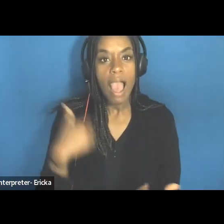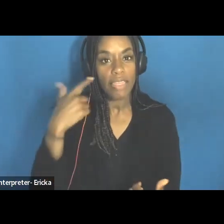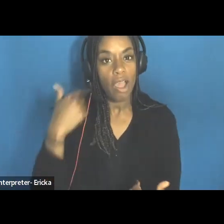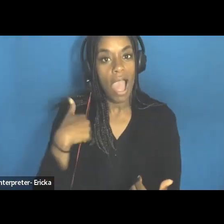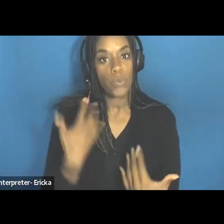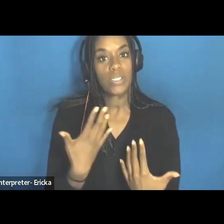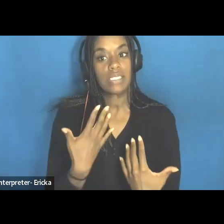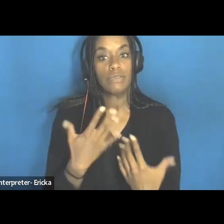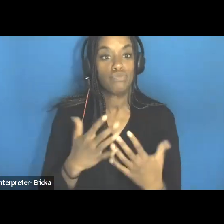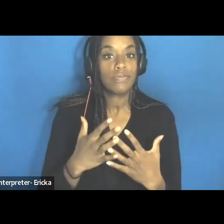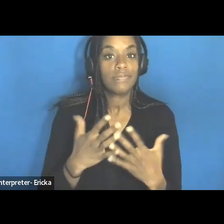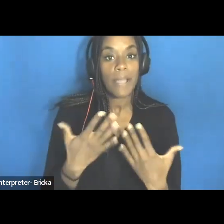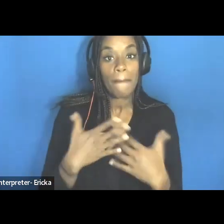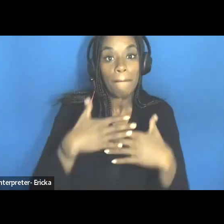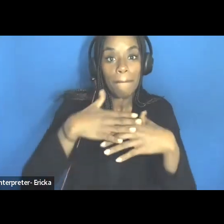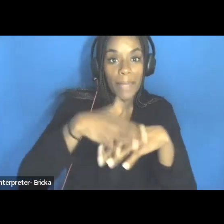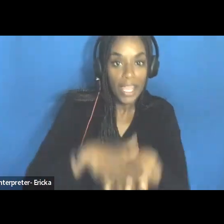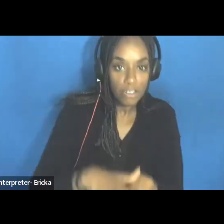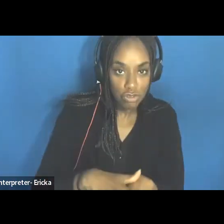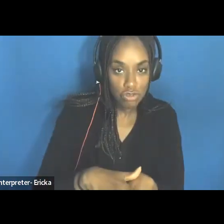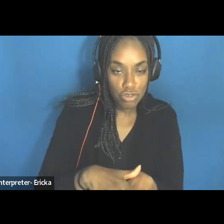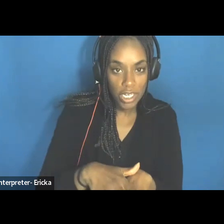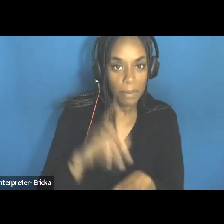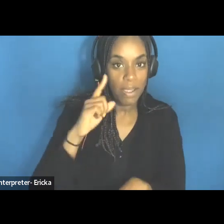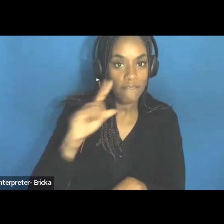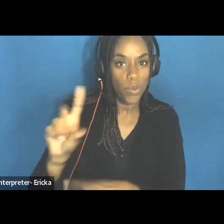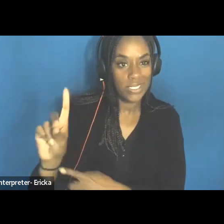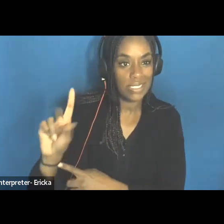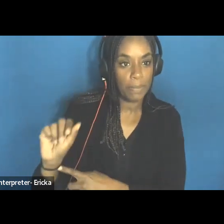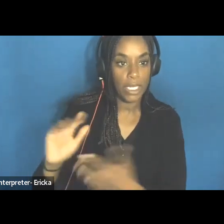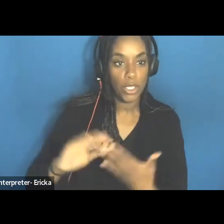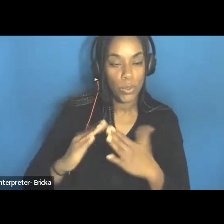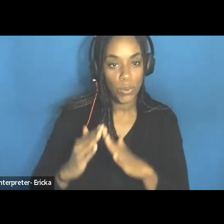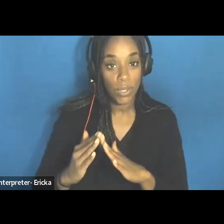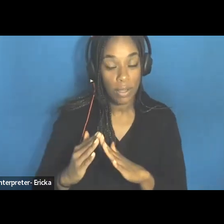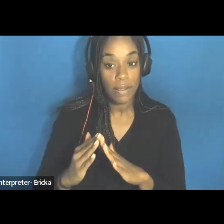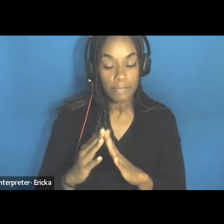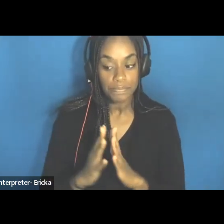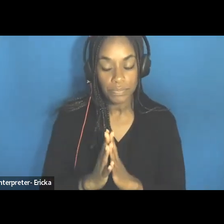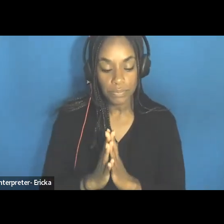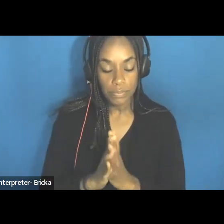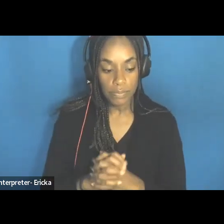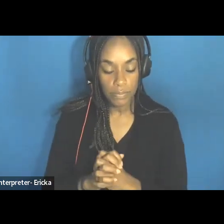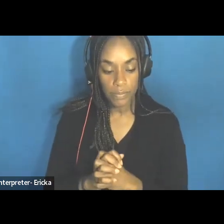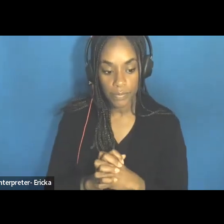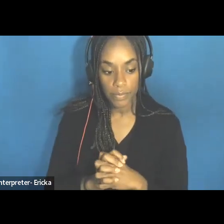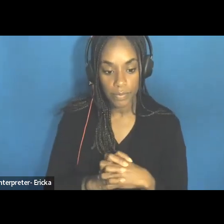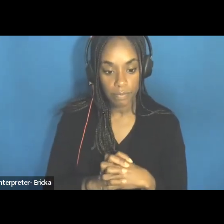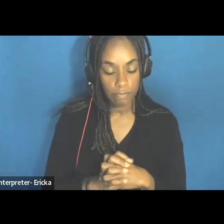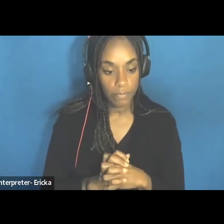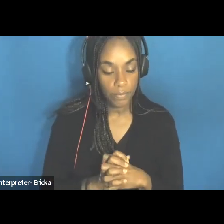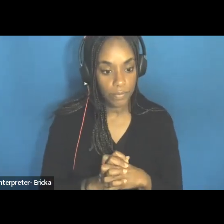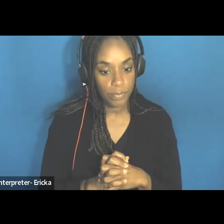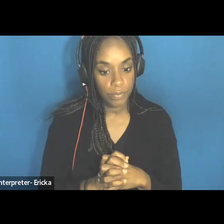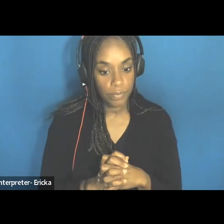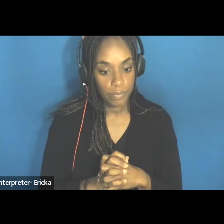community, because I looked at, like most people, I looked at having a disability as